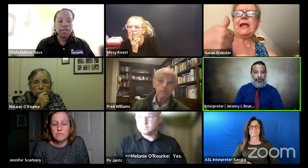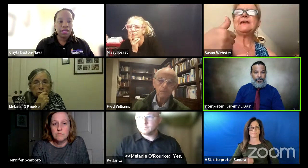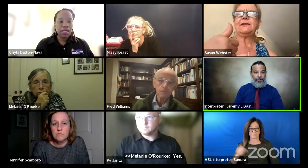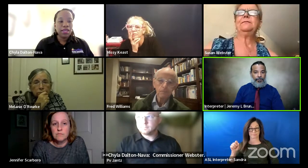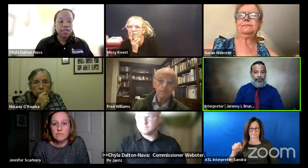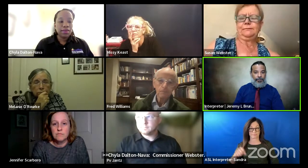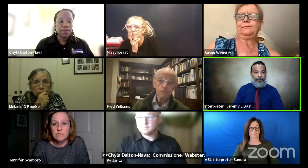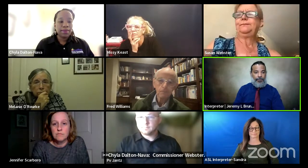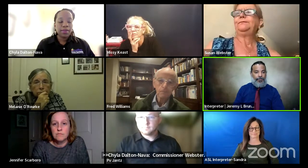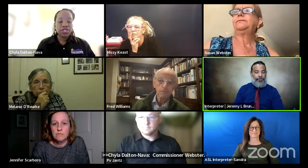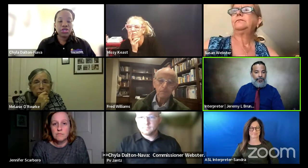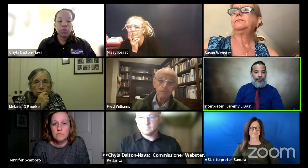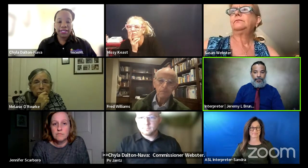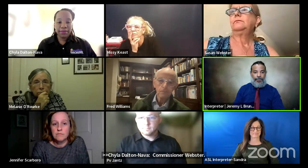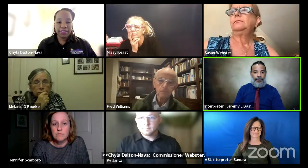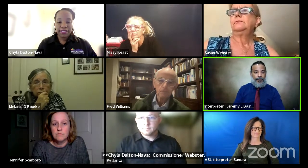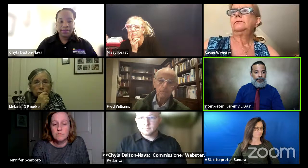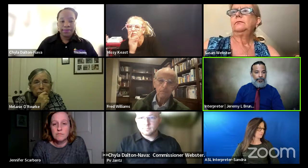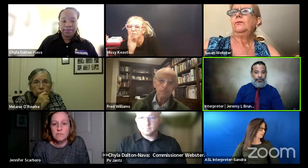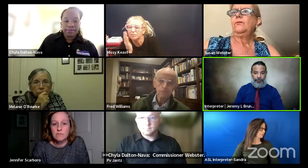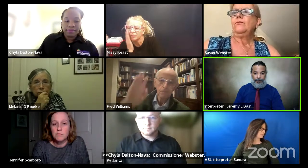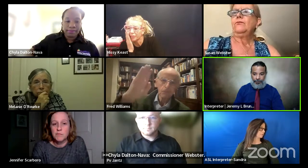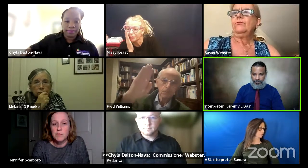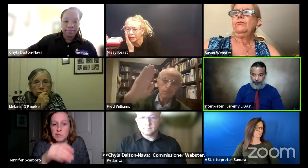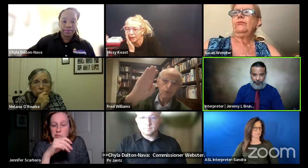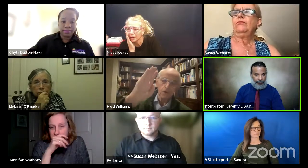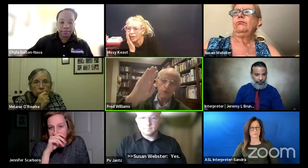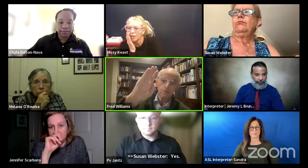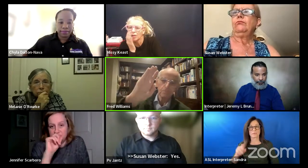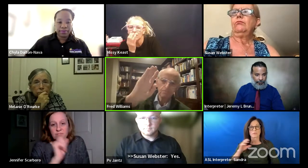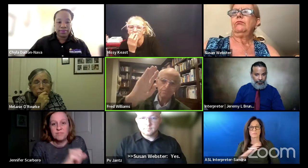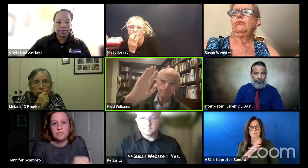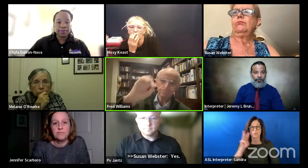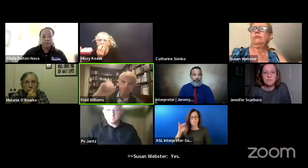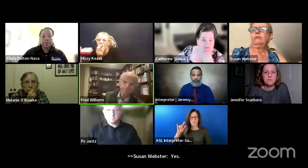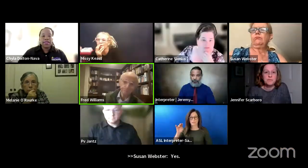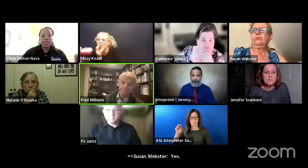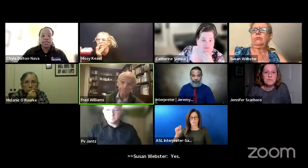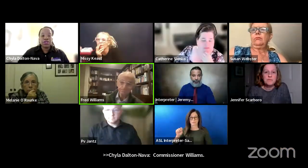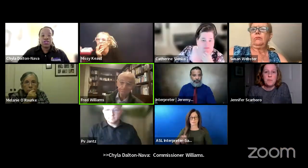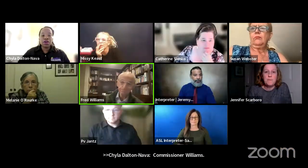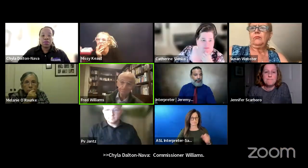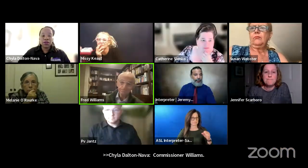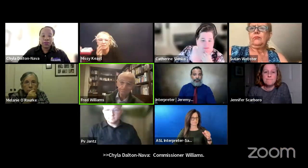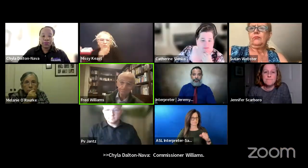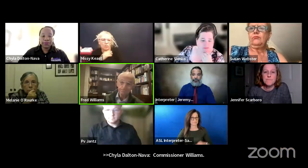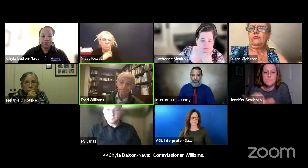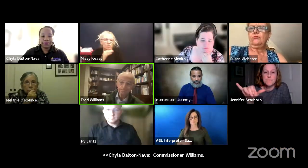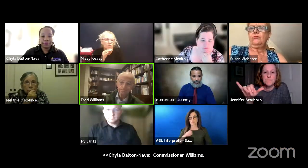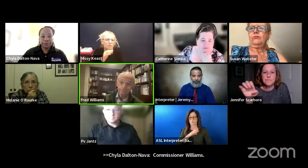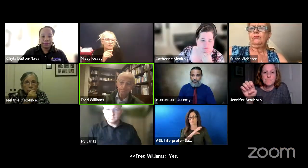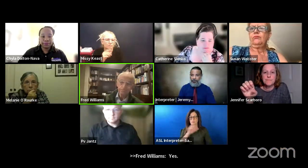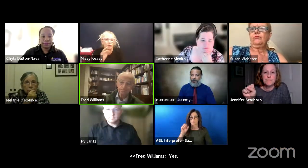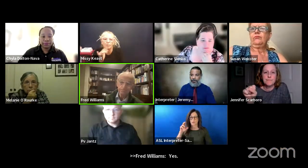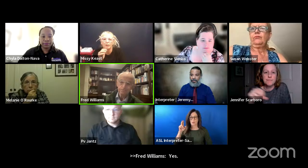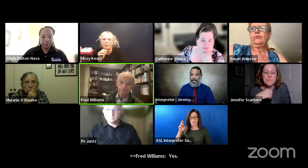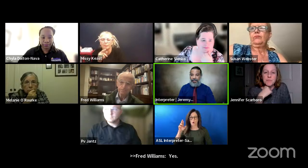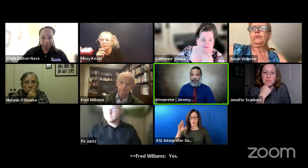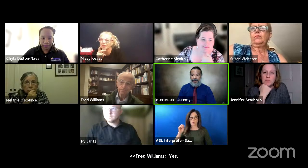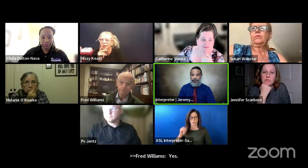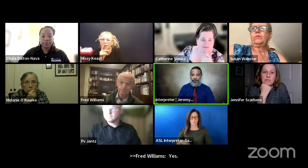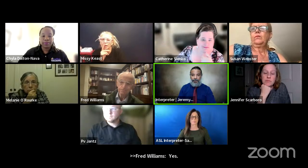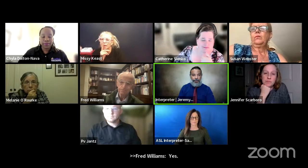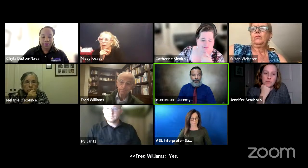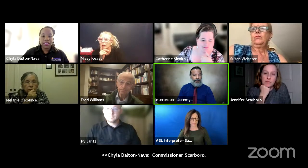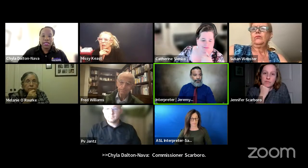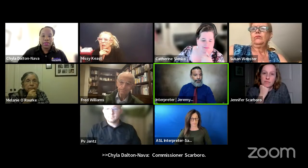Yes. Yes. Commissioner Williams, Yes. Commissioner Scarborough,